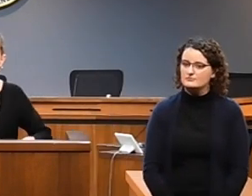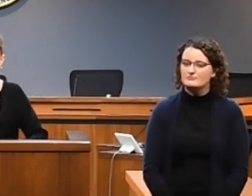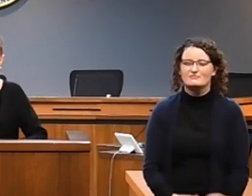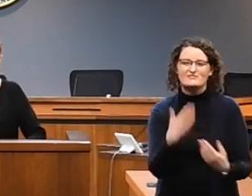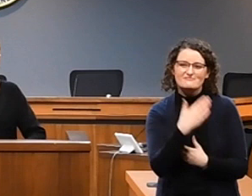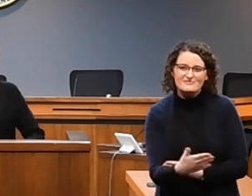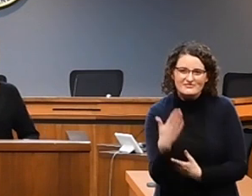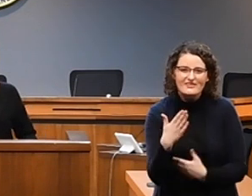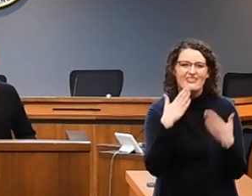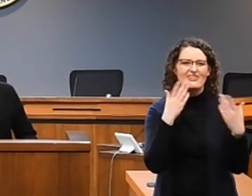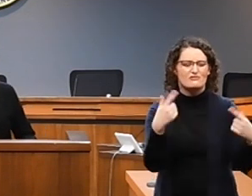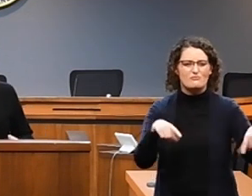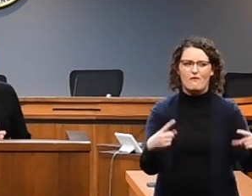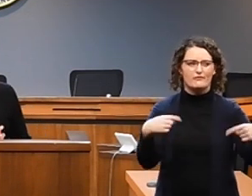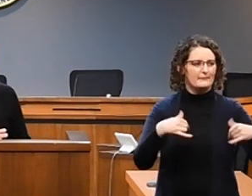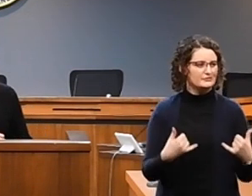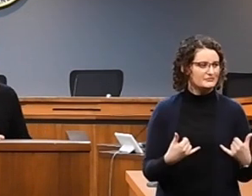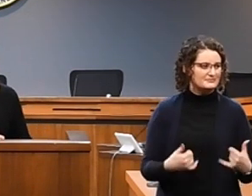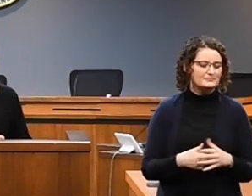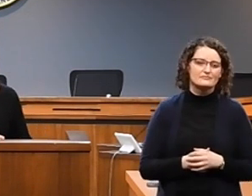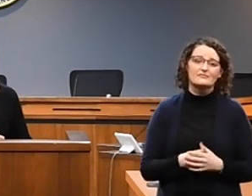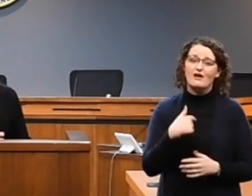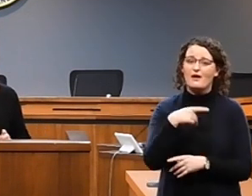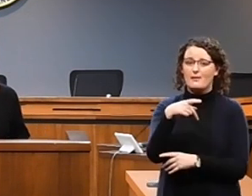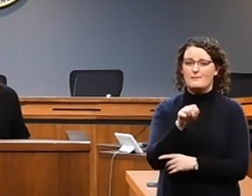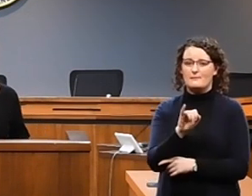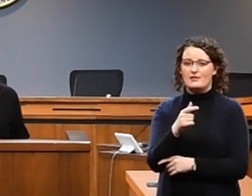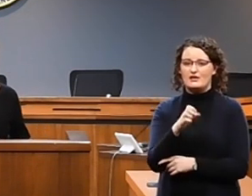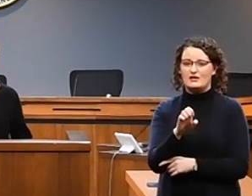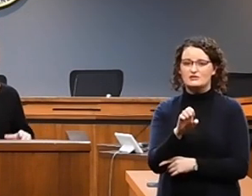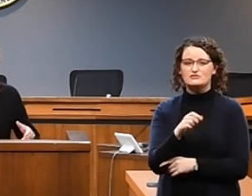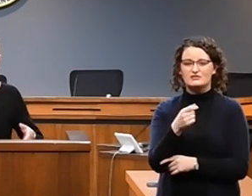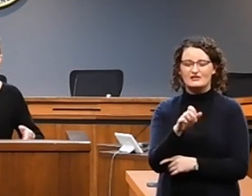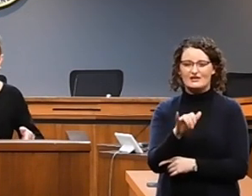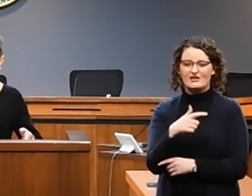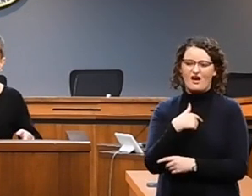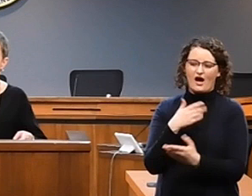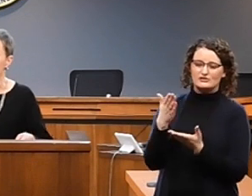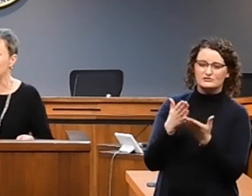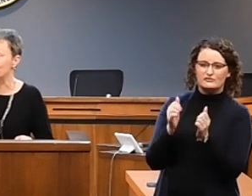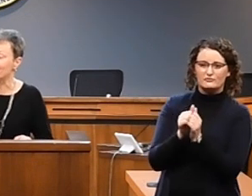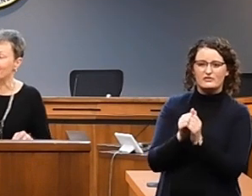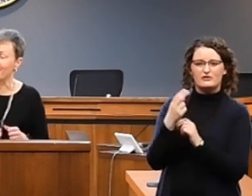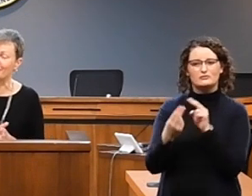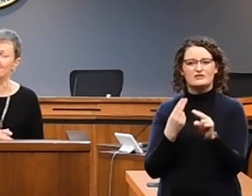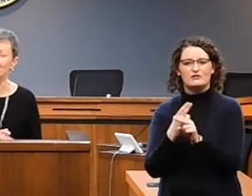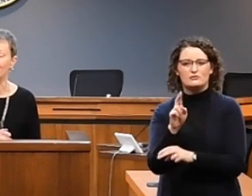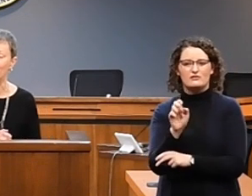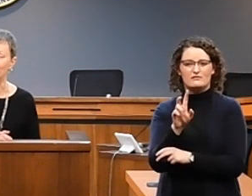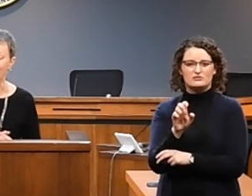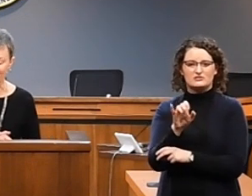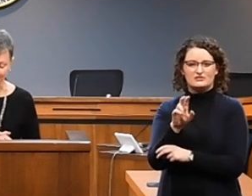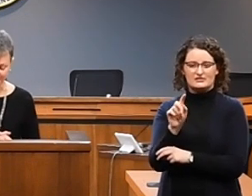Good morning. Thank you all for being here. I'm Paige Getty. I serve the Unitarian Universalist Congregation of Columbia, which is one of the congregations